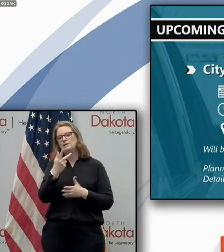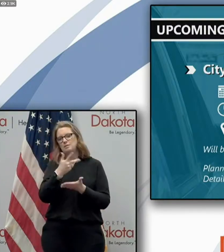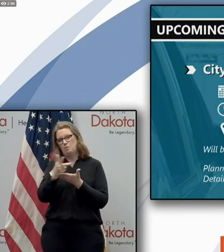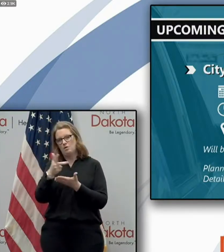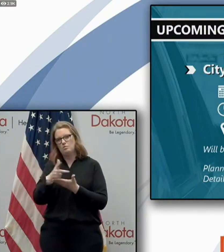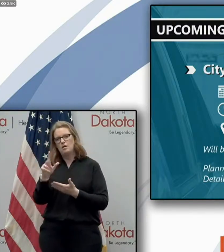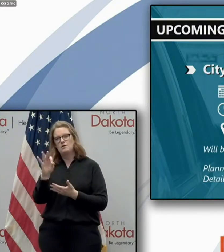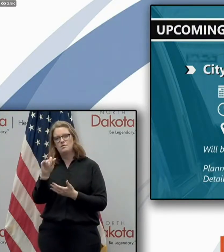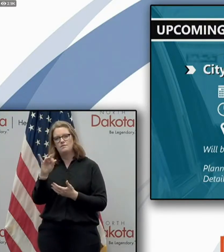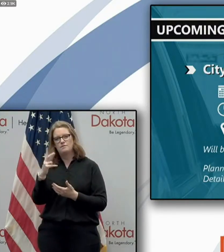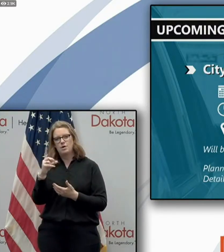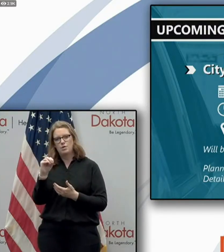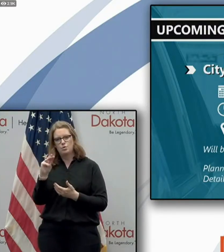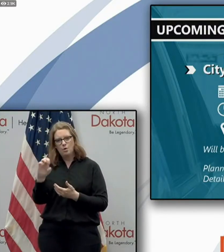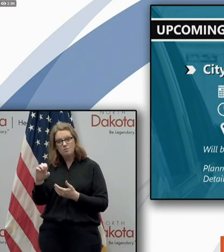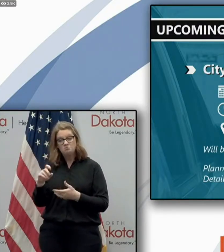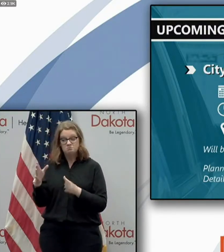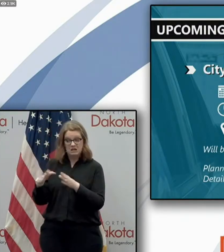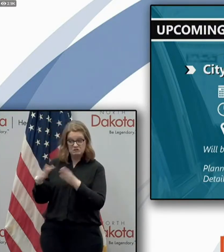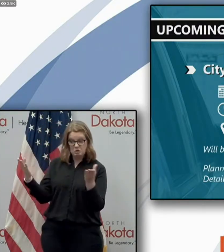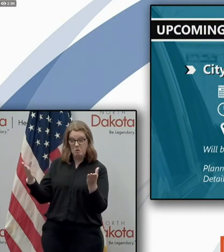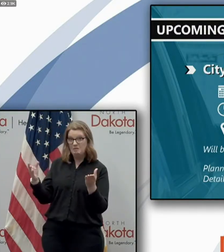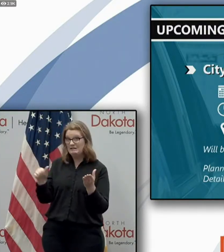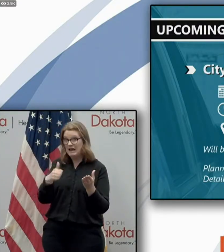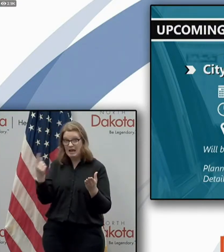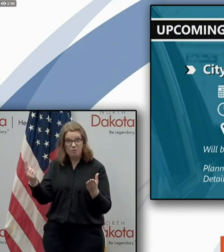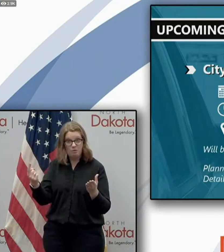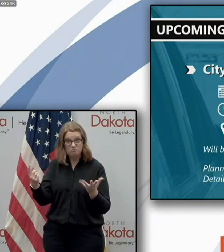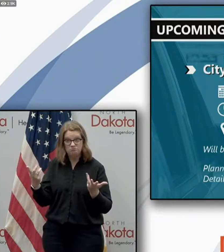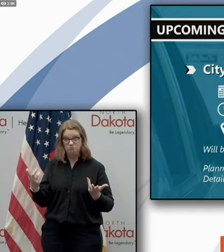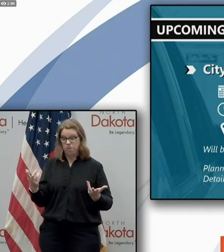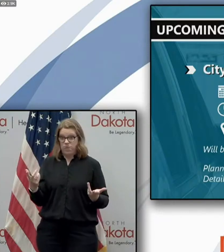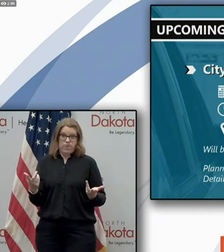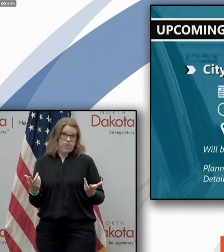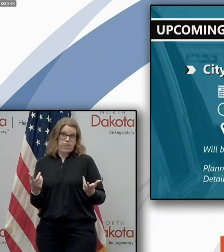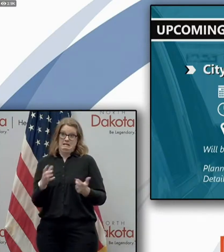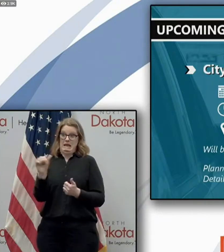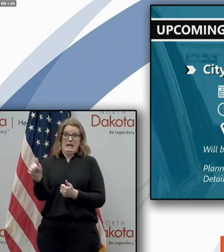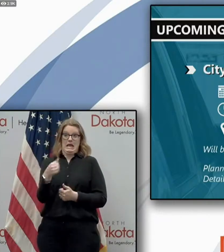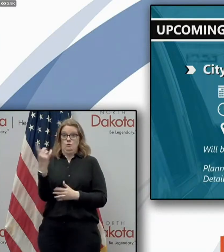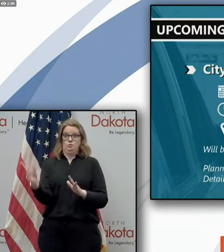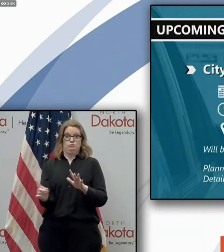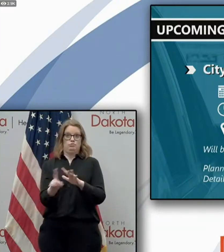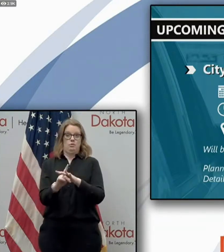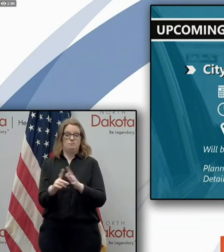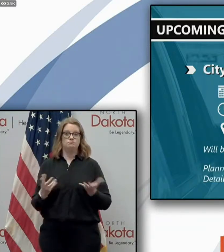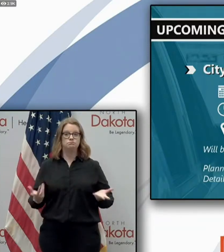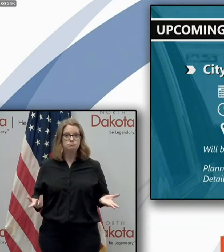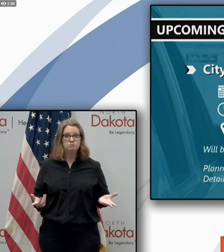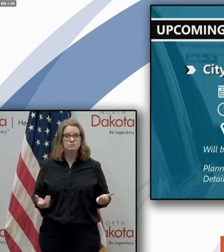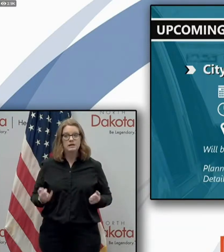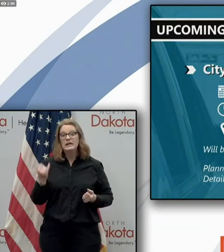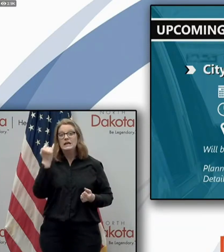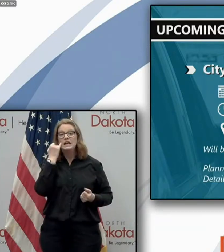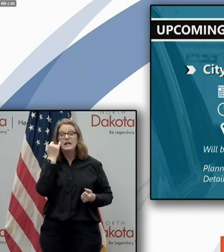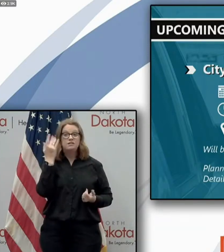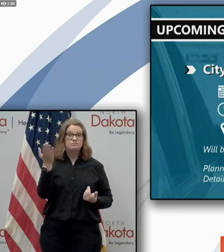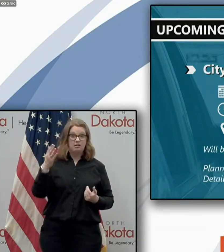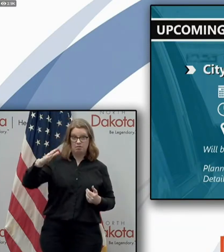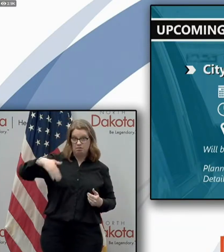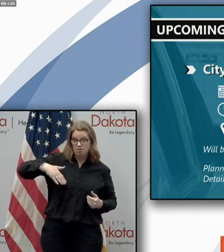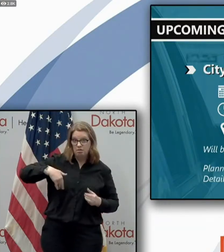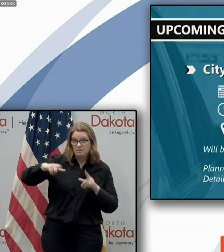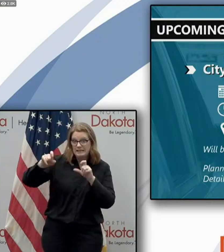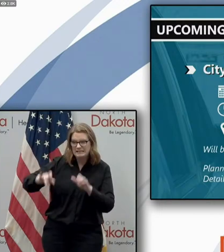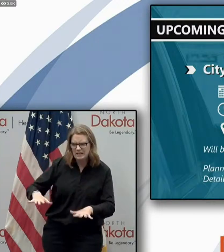This testing is open to the general public, and anyone that may come. If you are someone who has not been tested